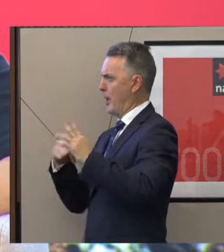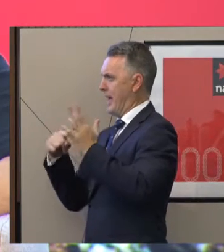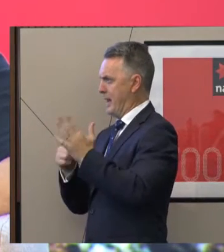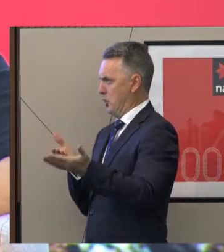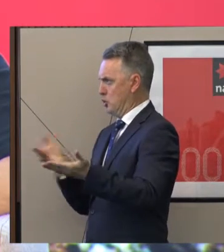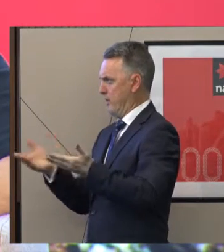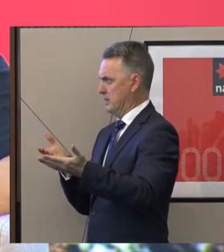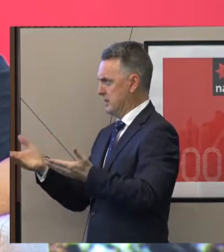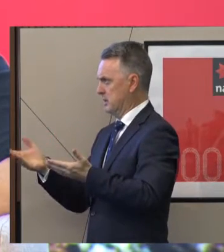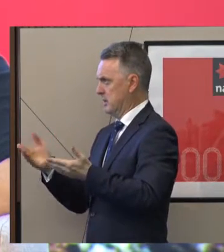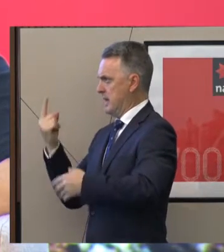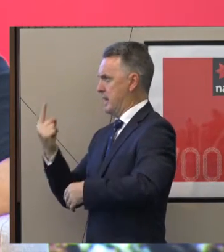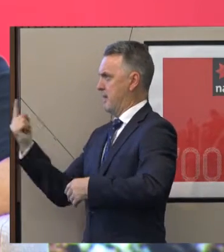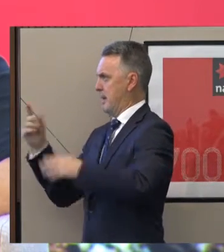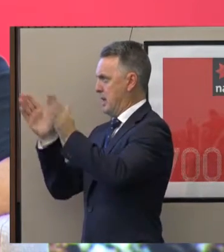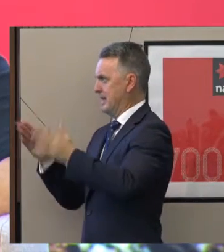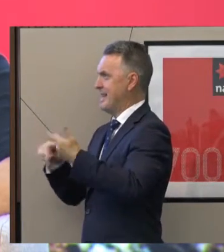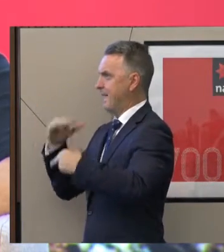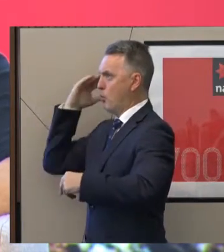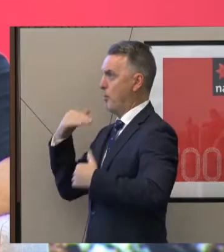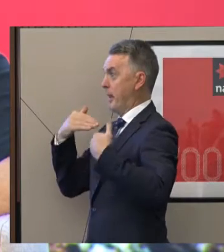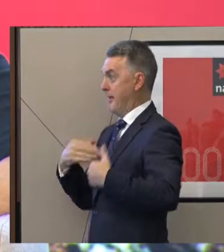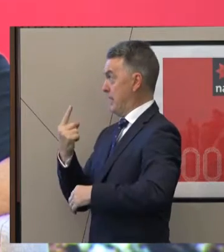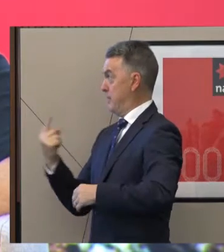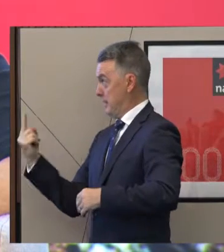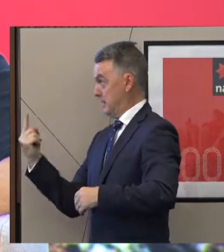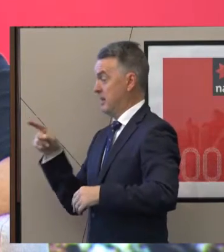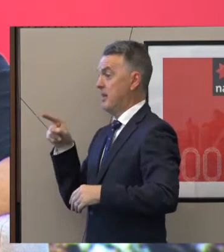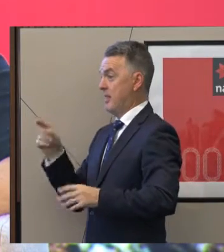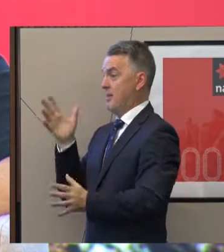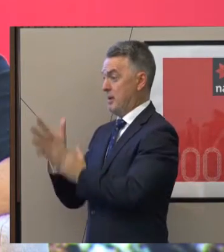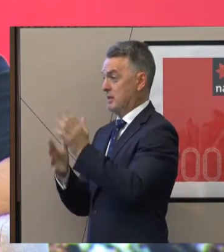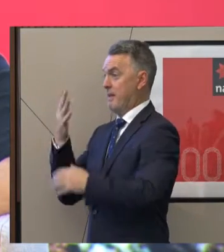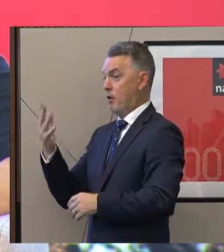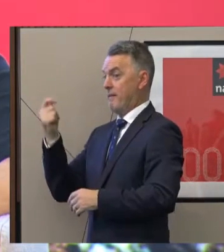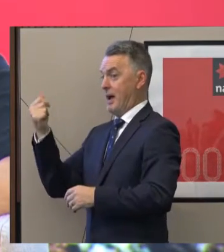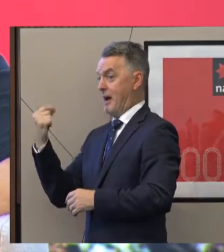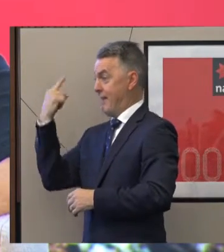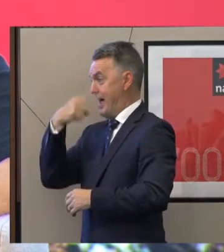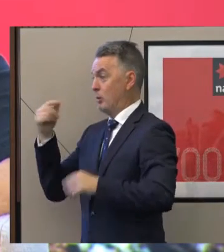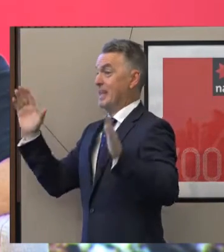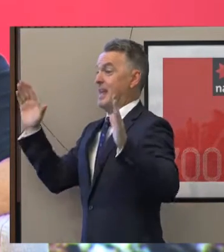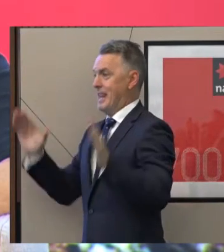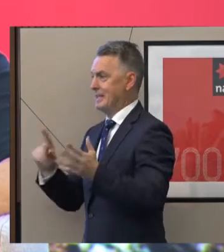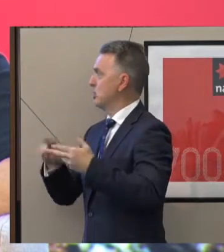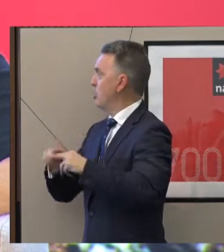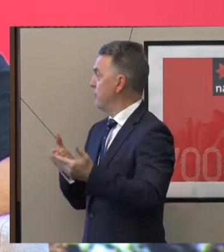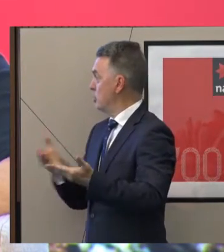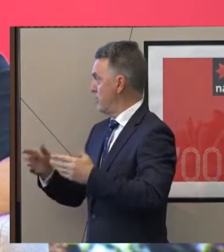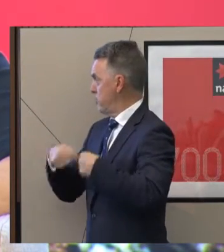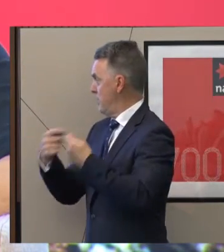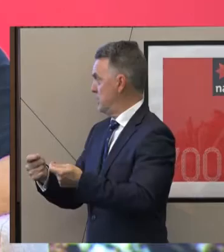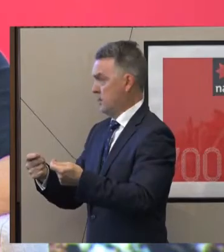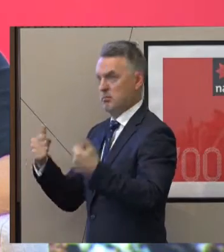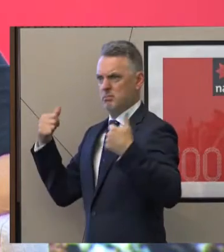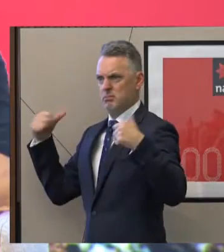to independent housing, if a woman's living independently, they will need 5.5 hours less of service provision. with that